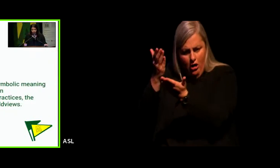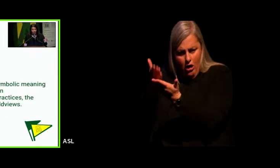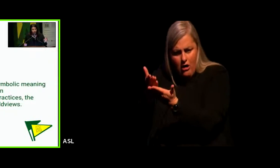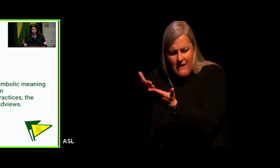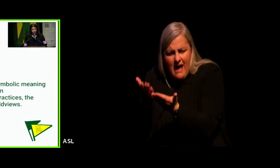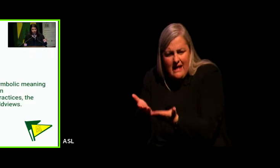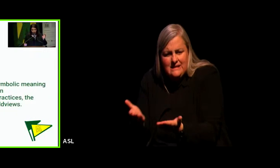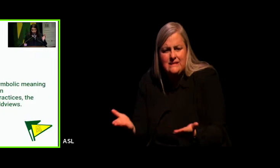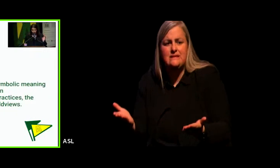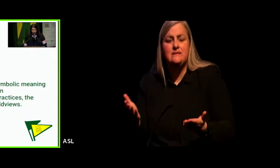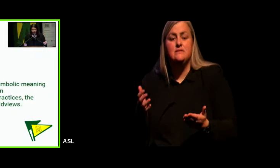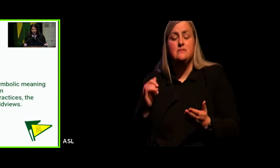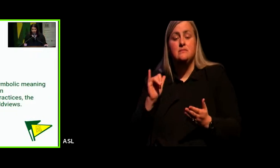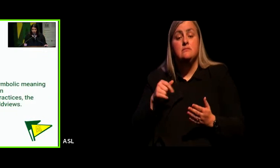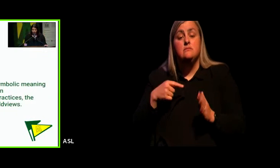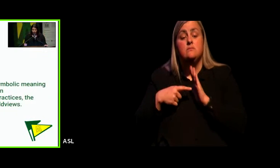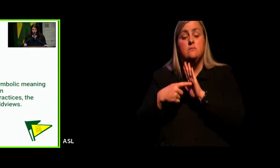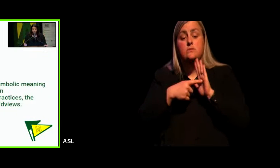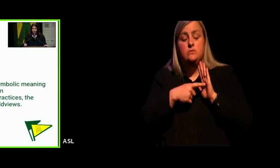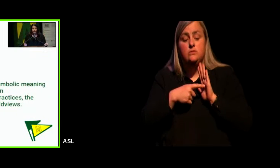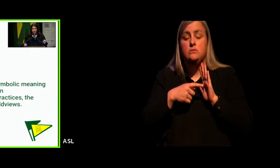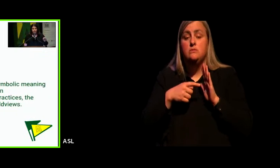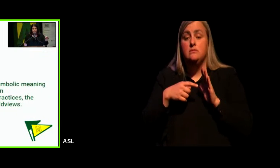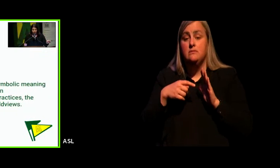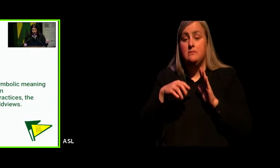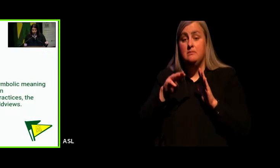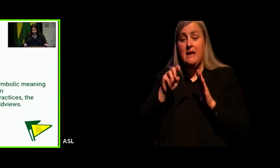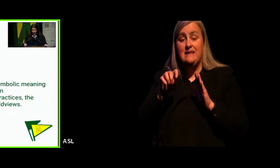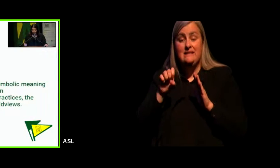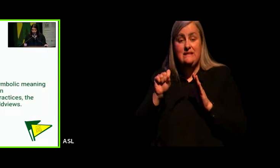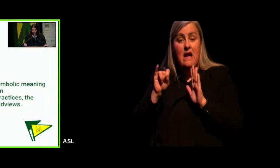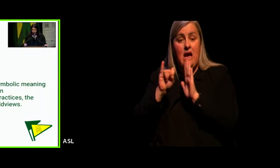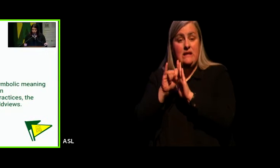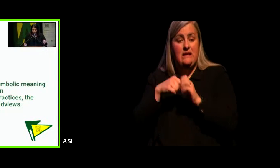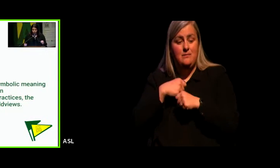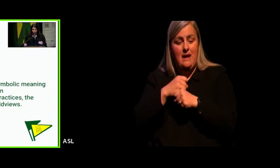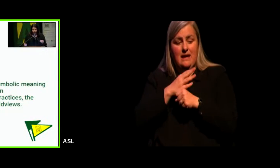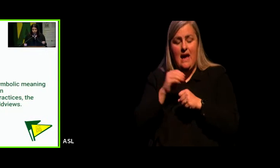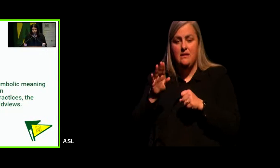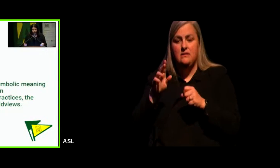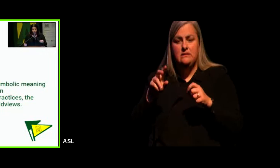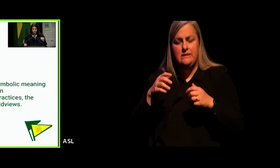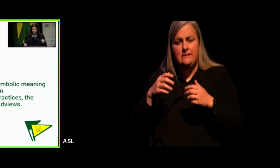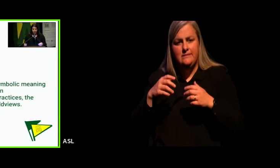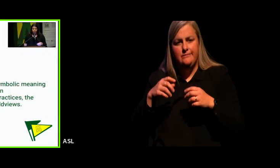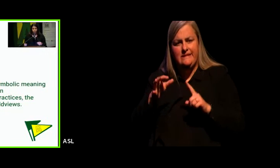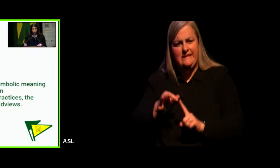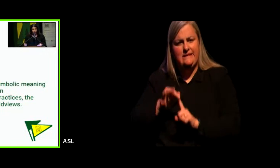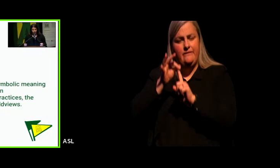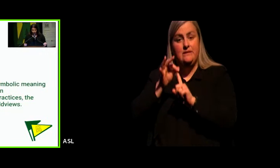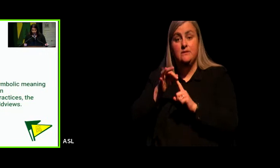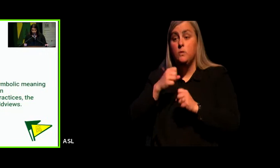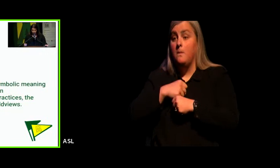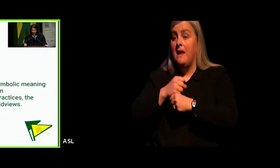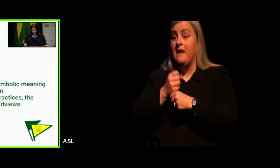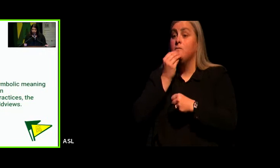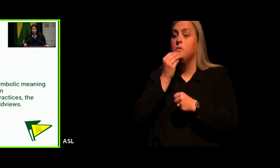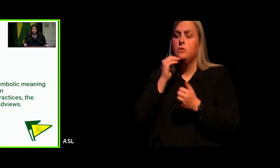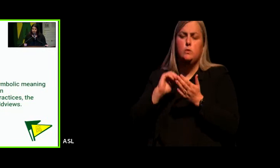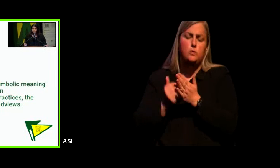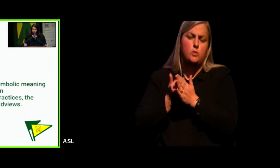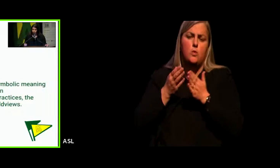the subtleties of Métis identity making and its distinctiveness. Using food then is basically a new way of approaching